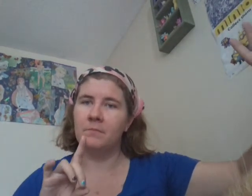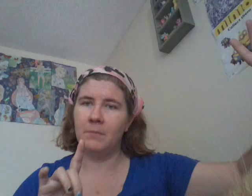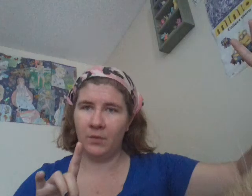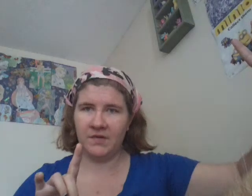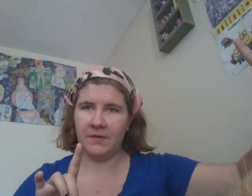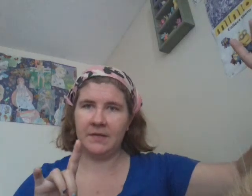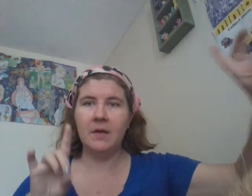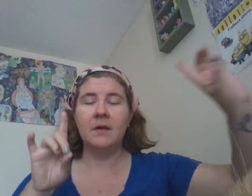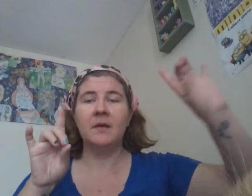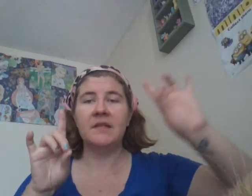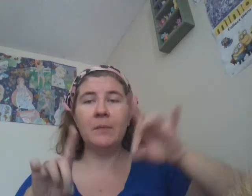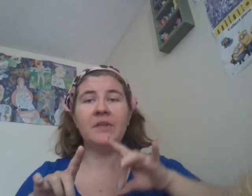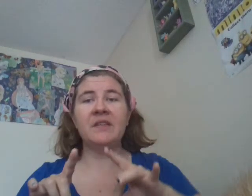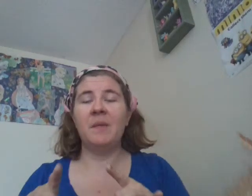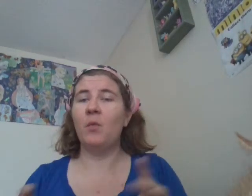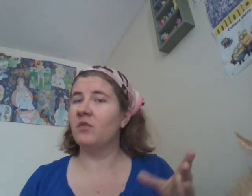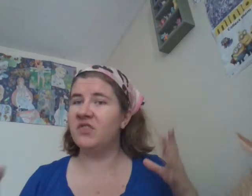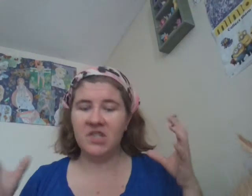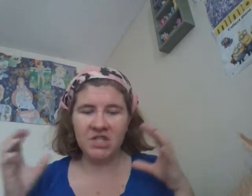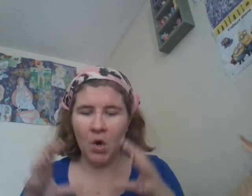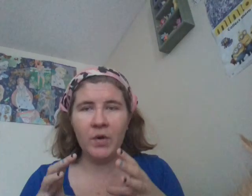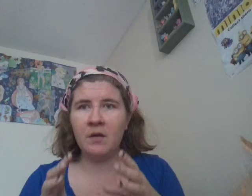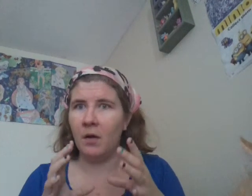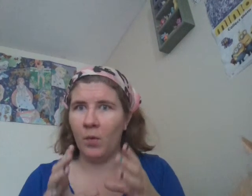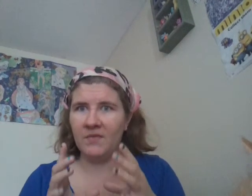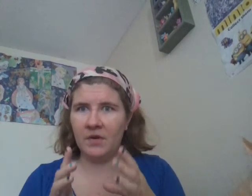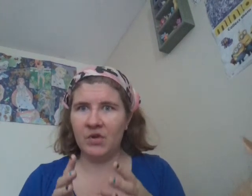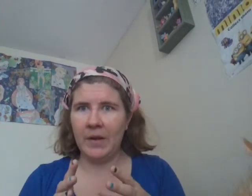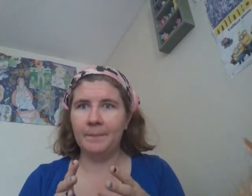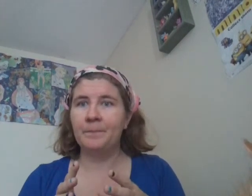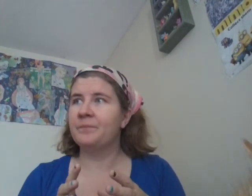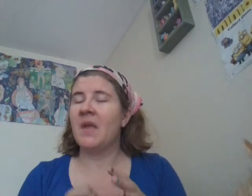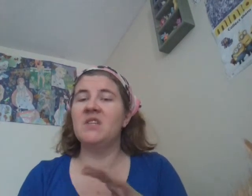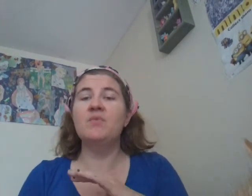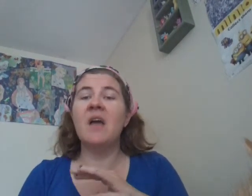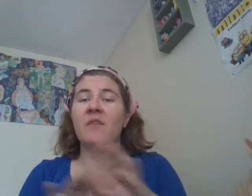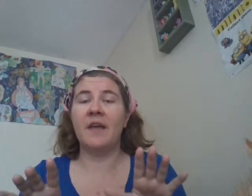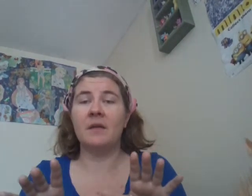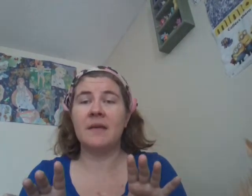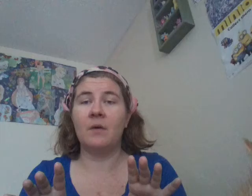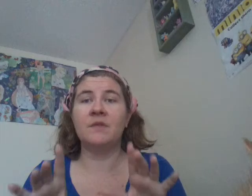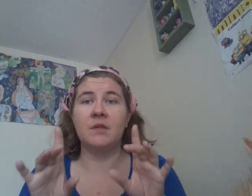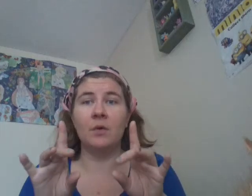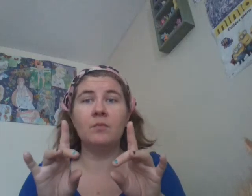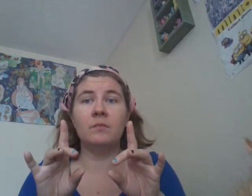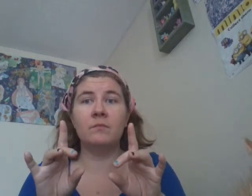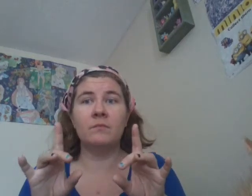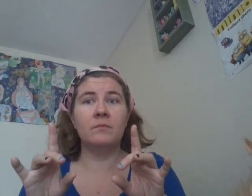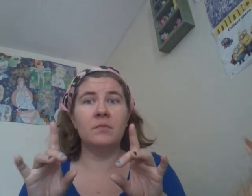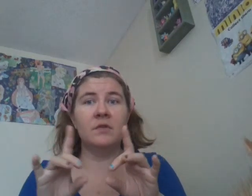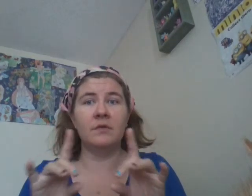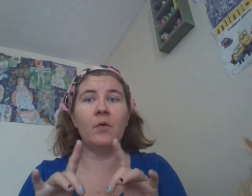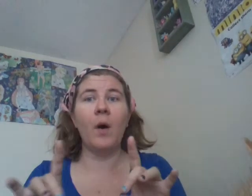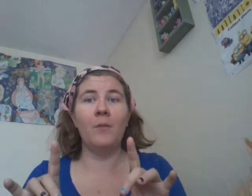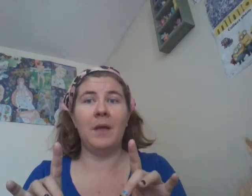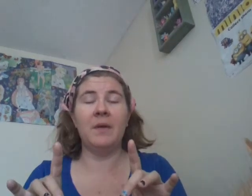most of us. Some autistic people will just zone in on whatever they're doing and tune everything else out. So don't, don't quote me,